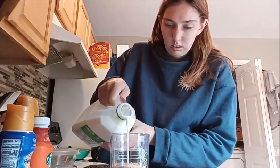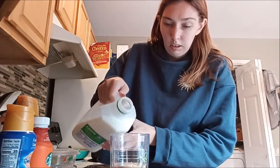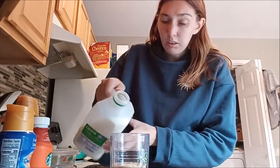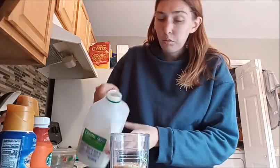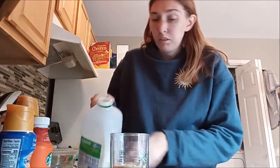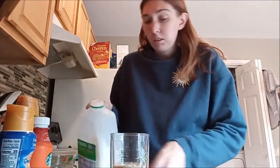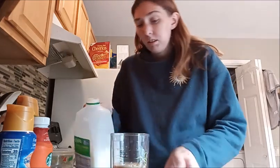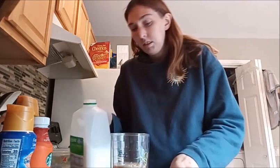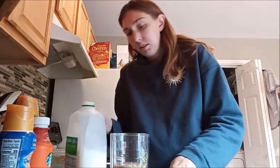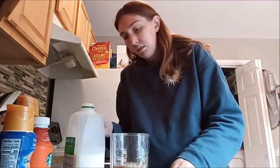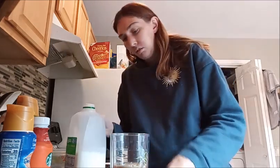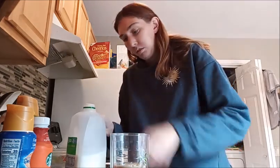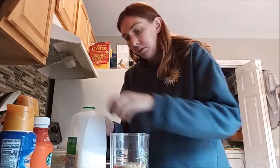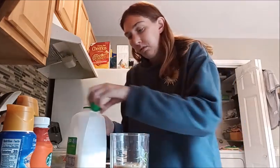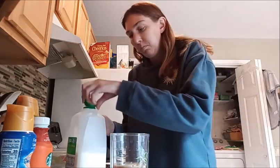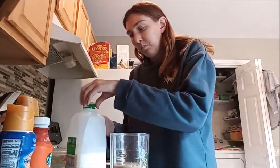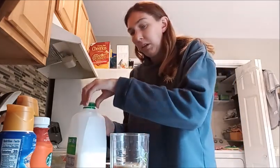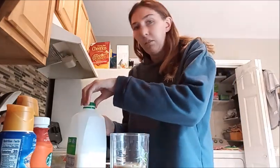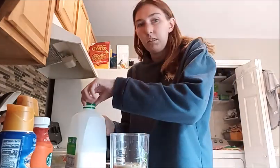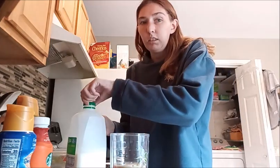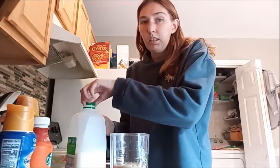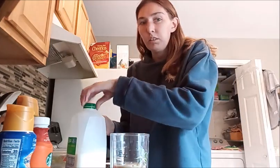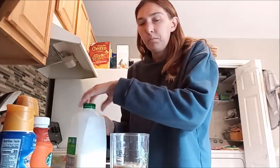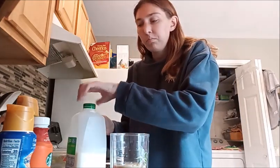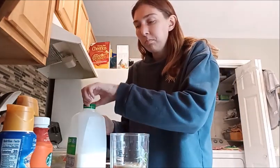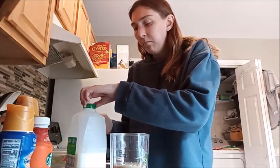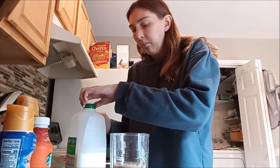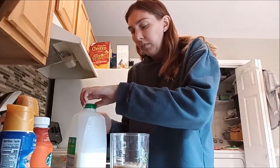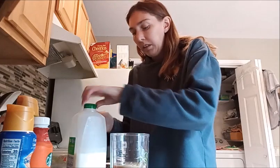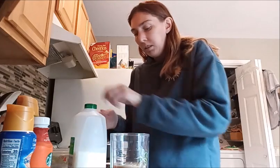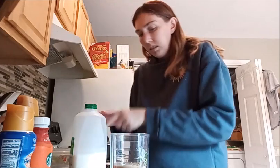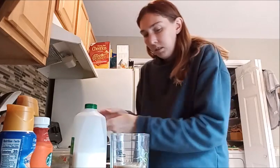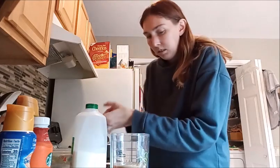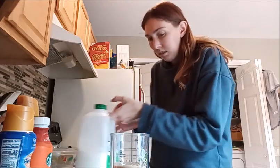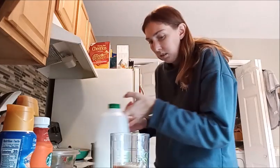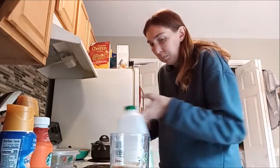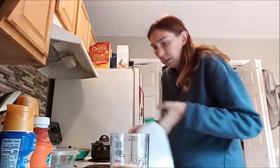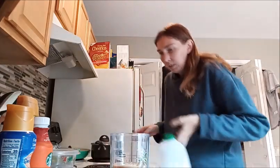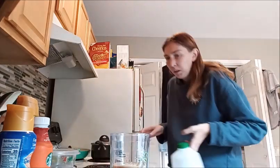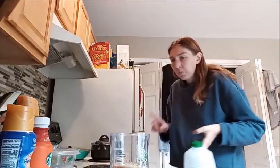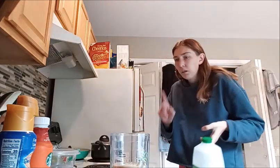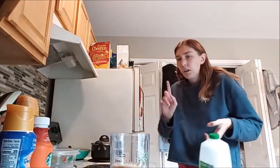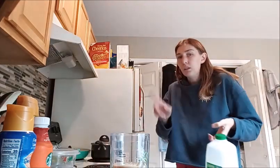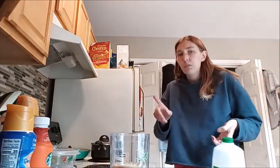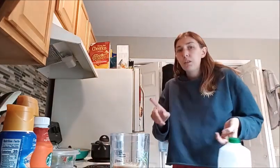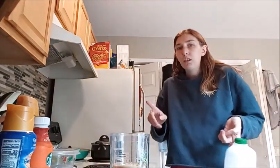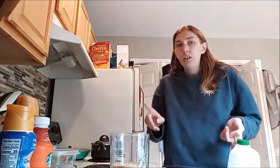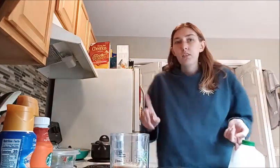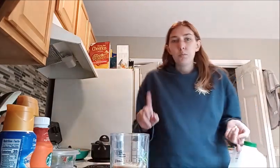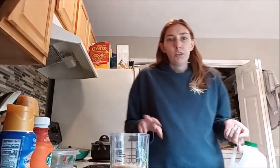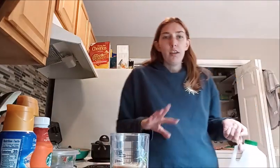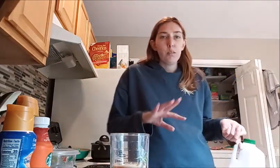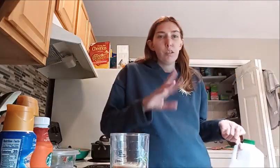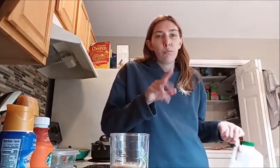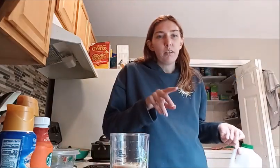I don't know what it's gonna taste like or how it's gonna taste. Yeah. But with a lot of espresso items,